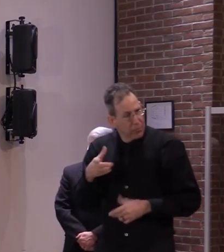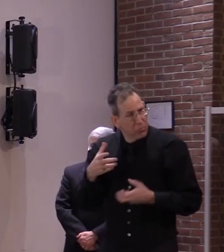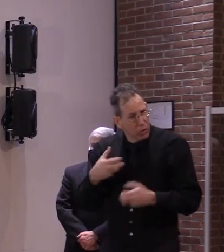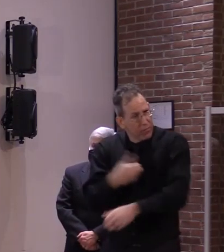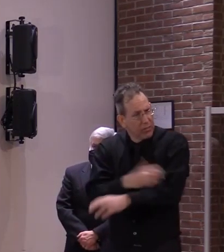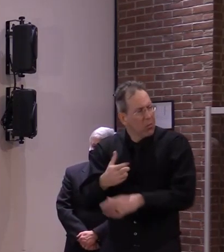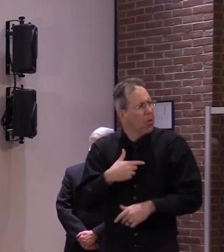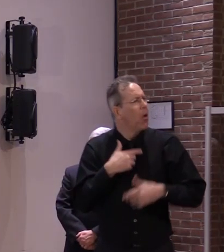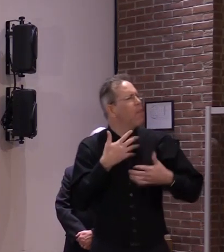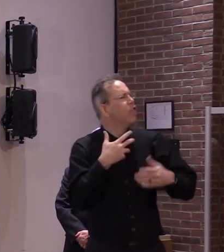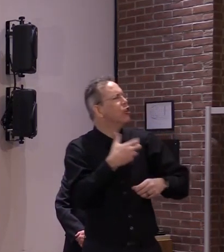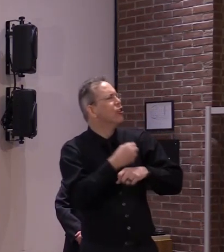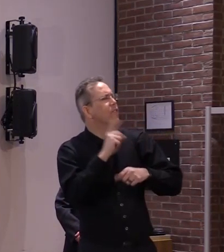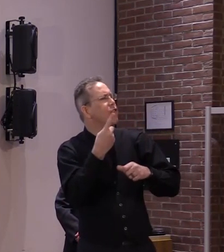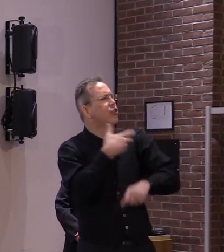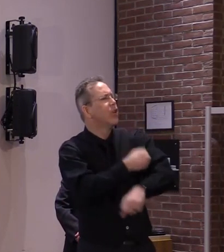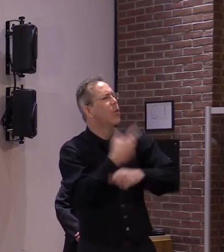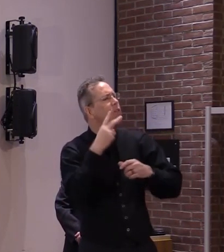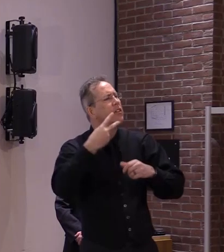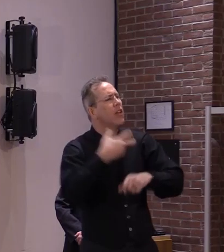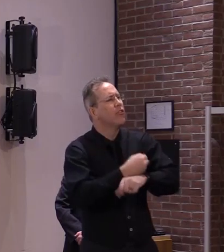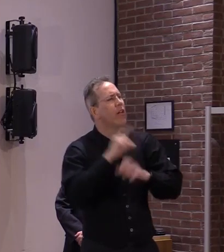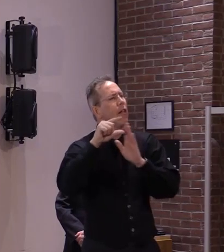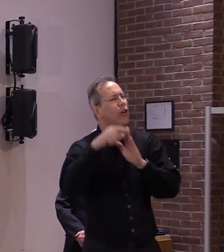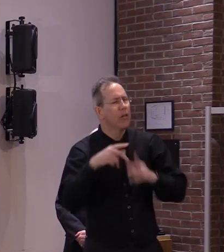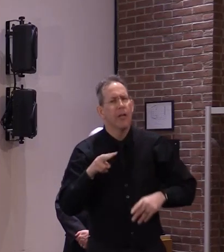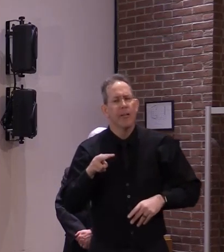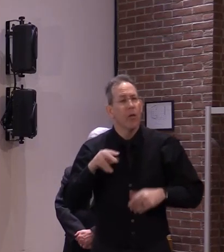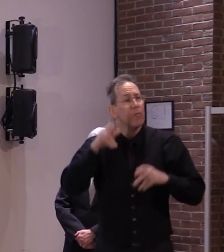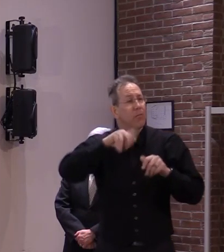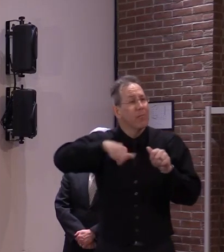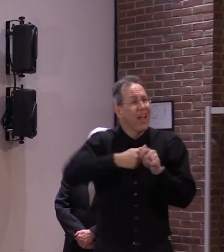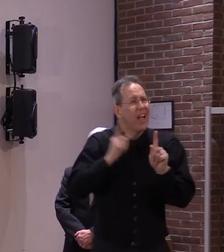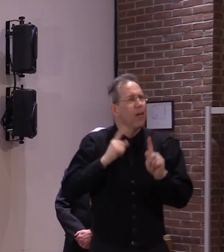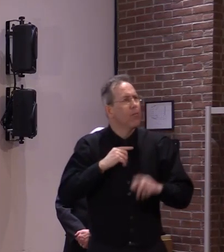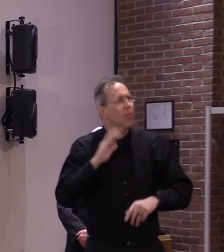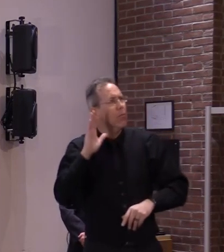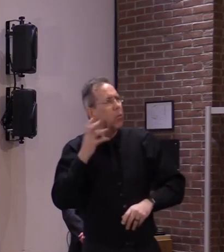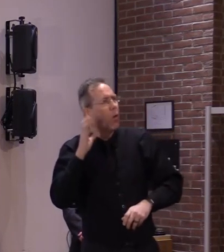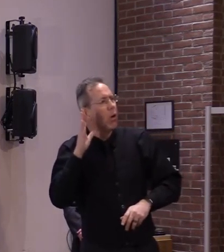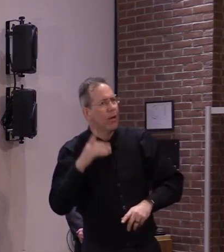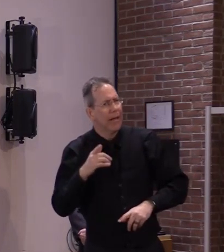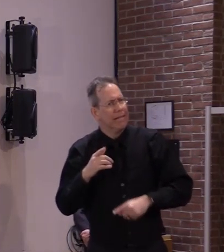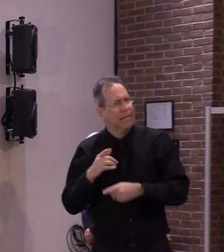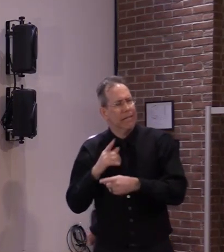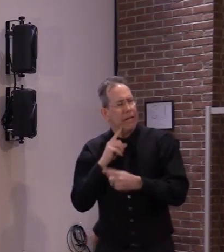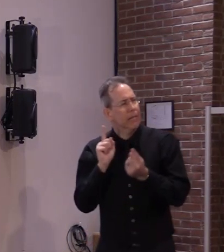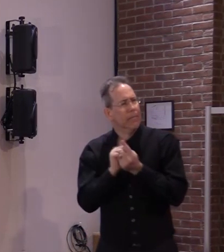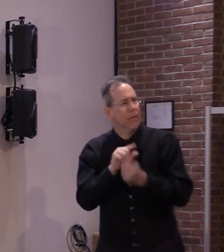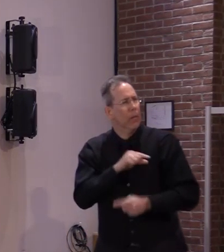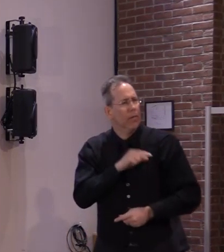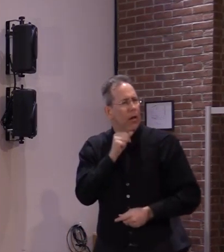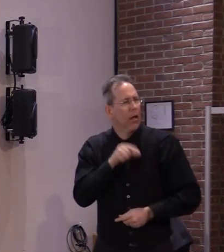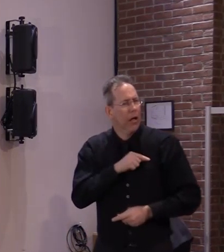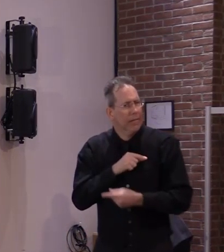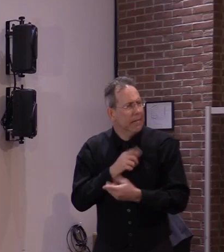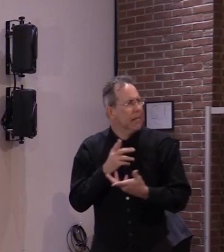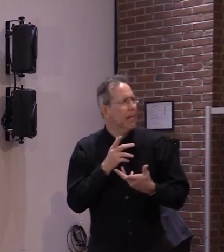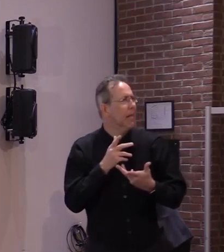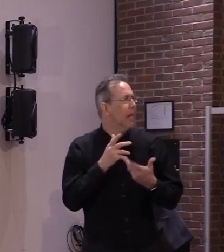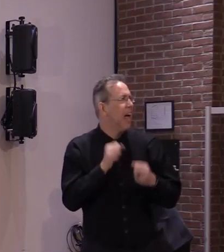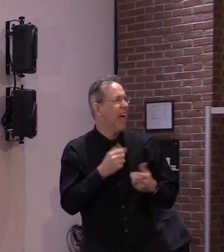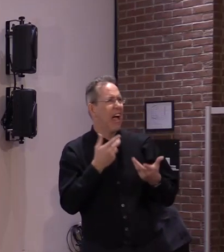somebody fearing their own employment. Obviously, the state doesn't have control over sort of who gets hired and fired at Walgreens,